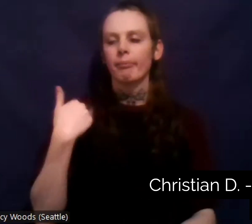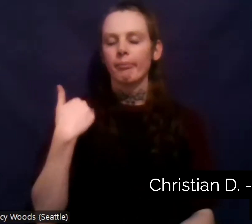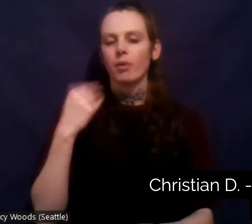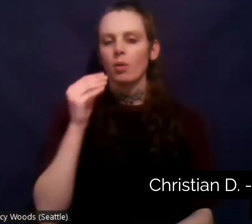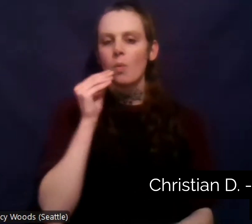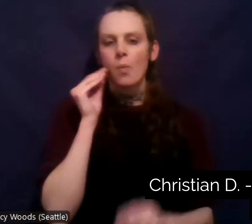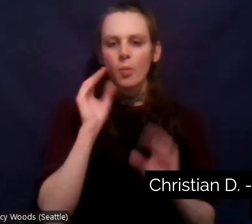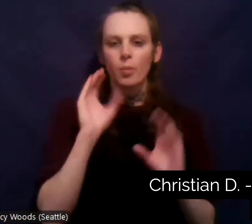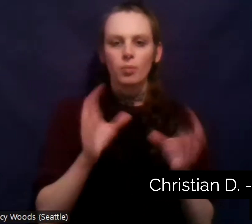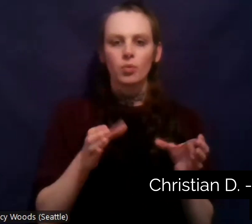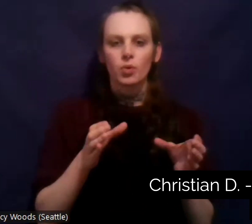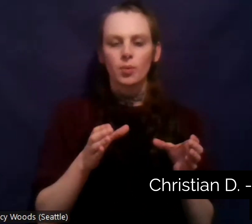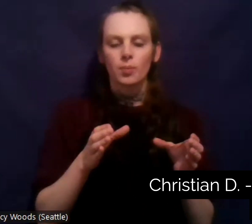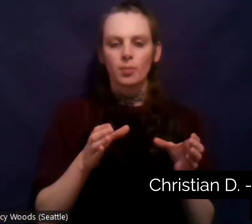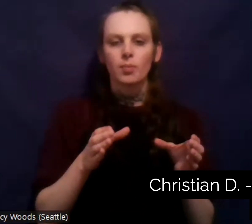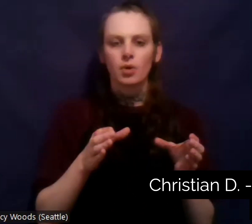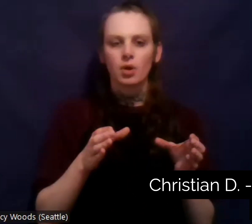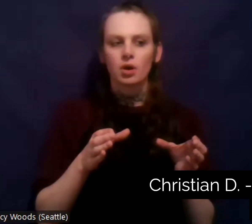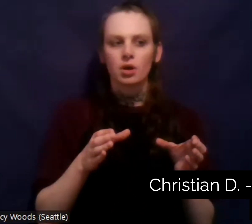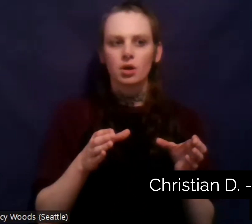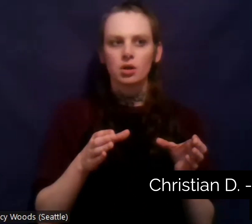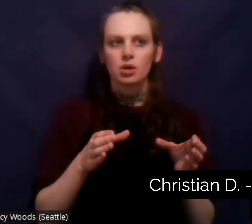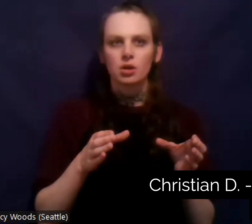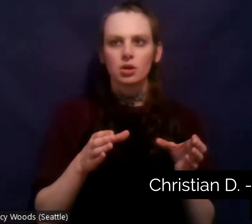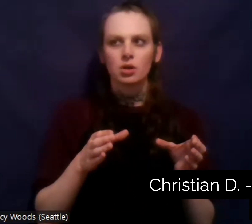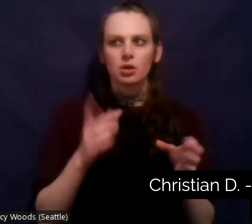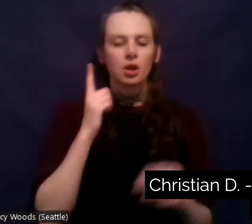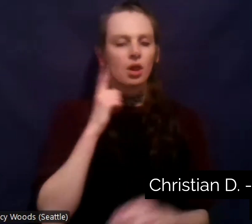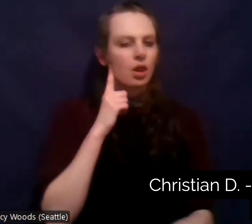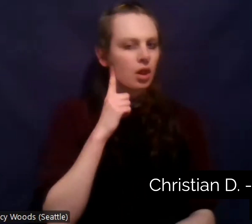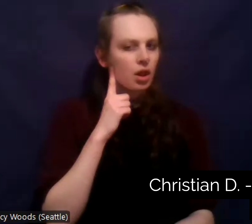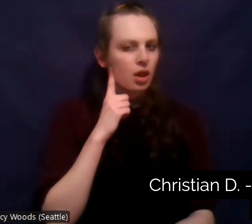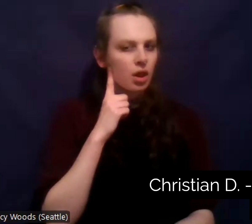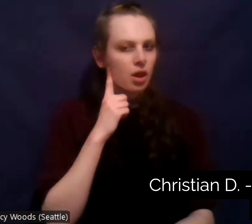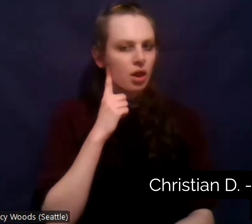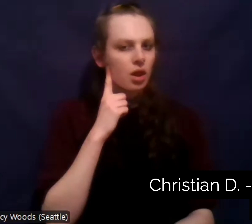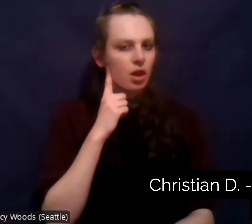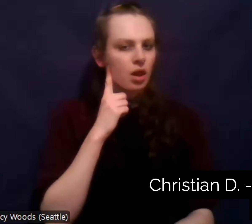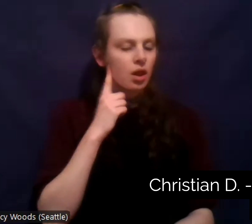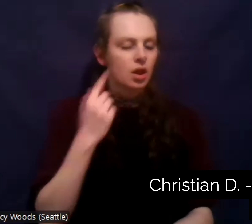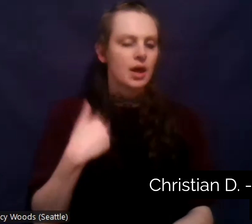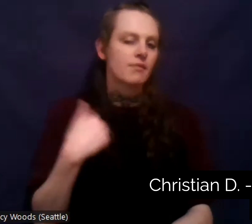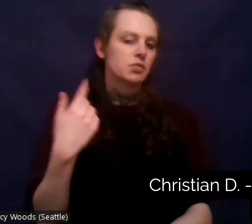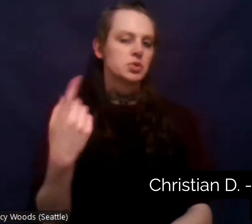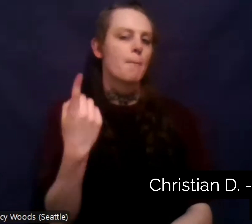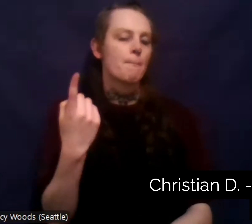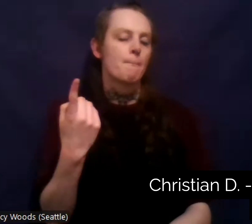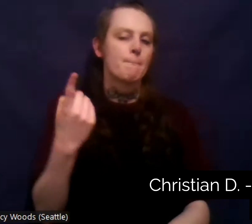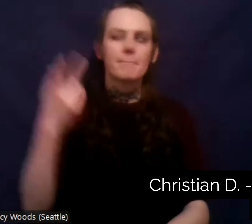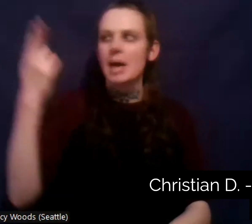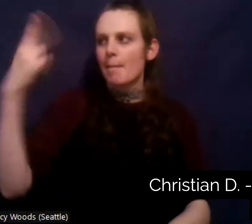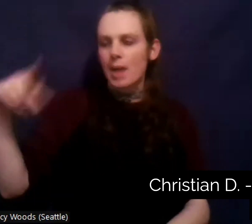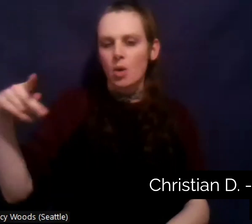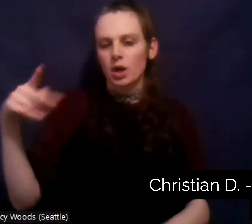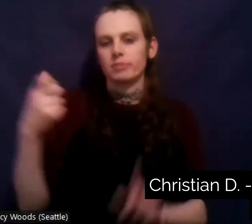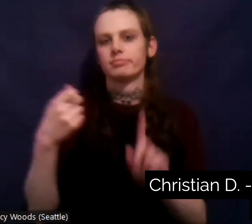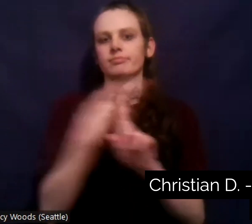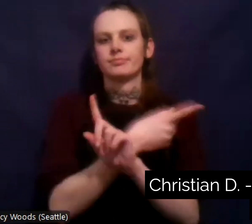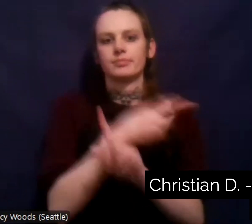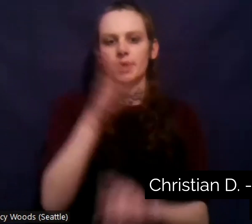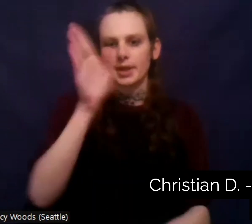was his higher power, and I thought that was pretty cool. So, but